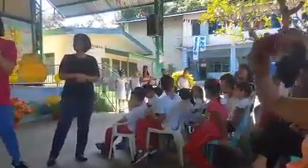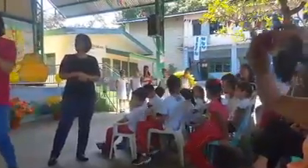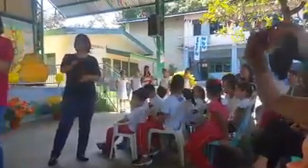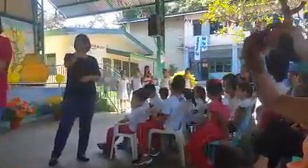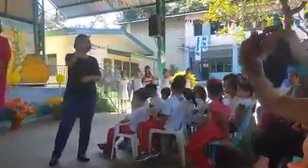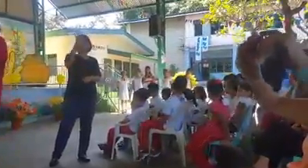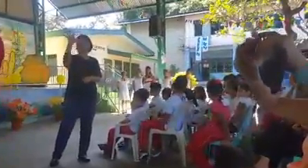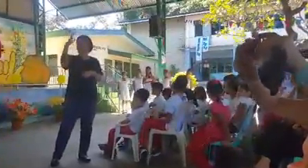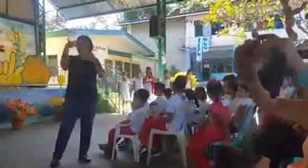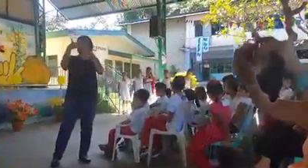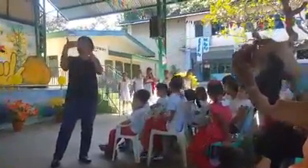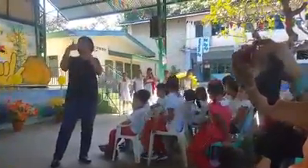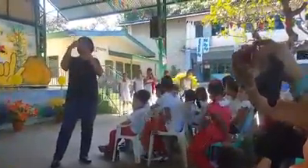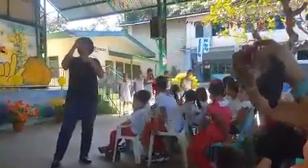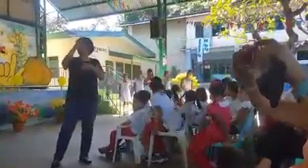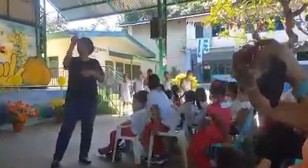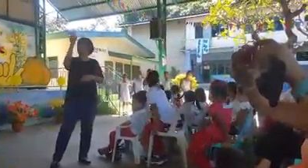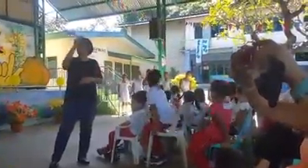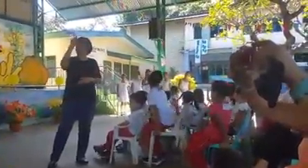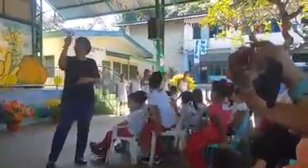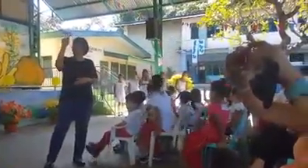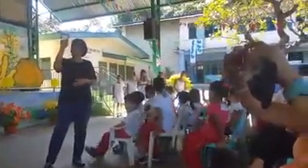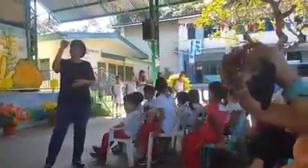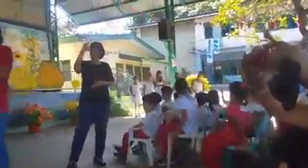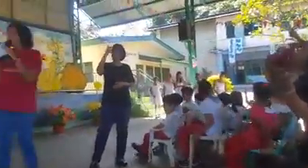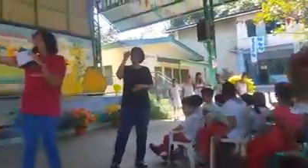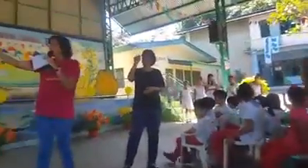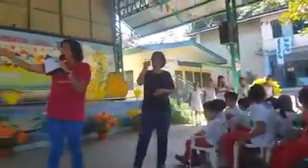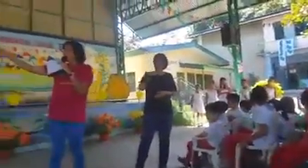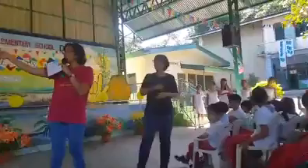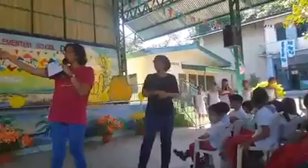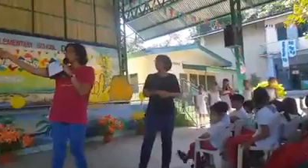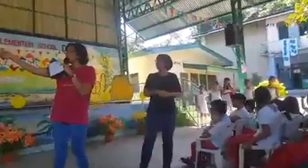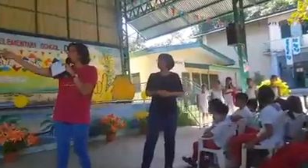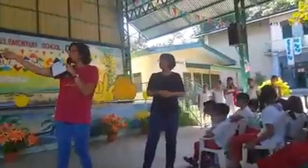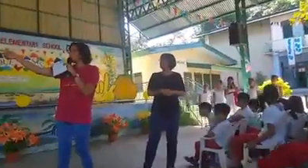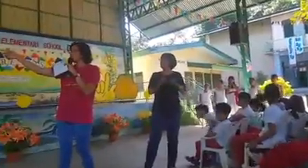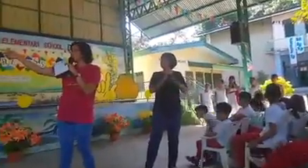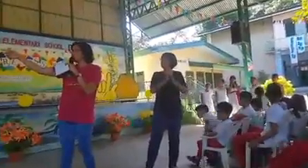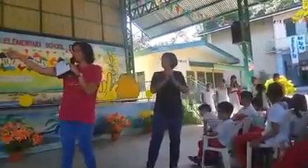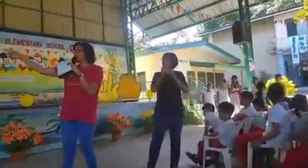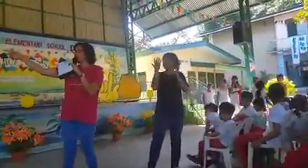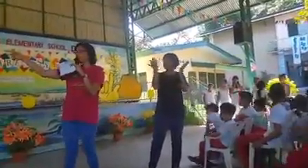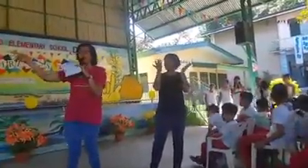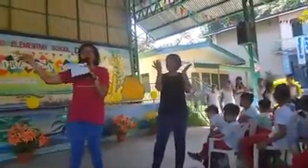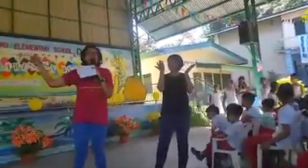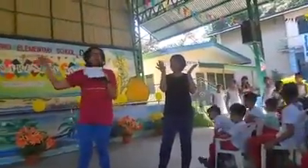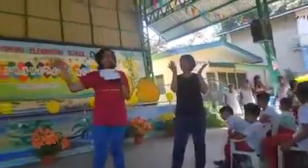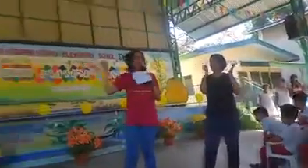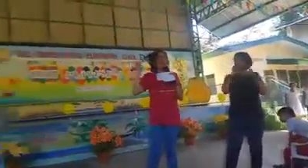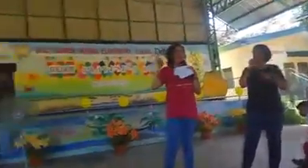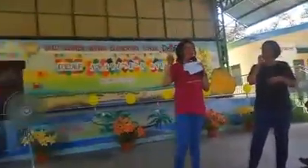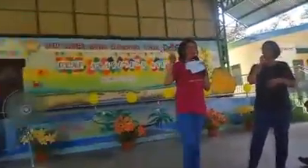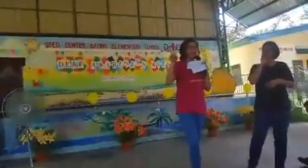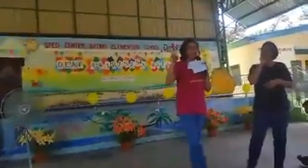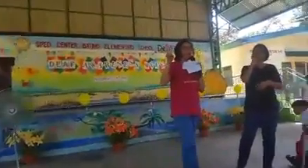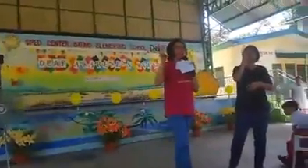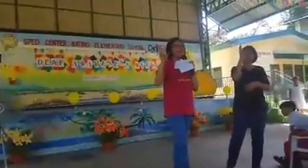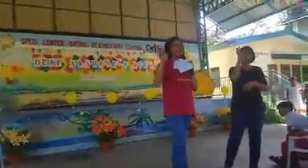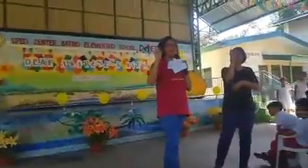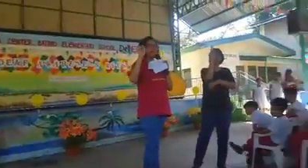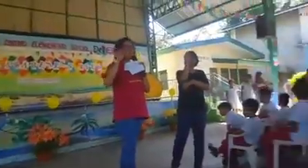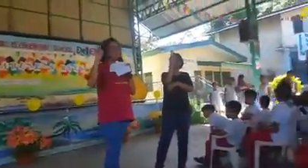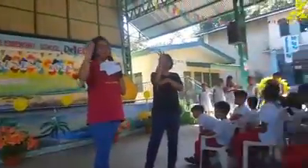C5 Corner Ortigas. We hold a worship service for the deaf every 12